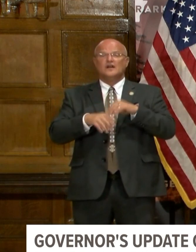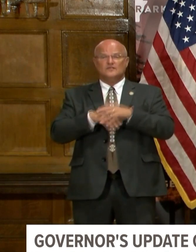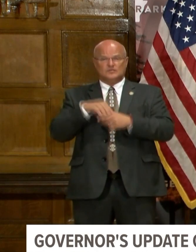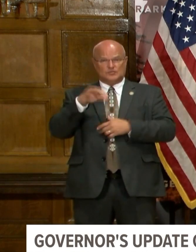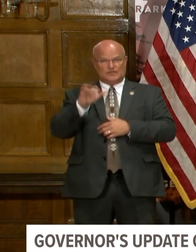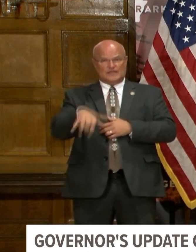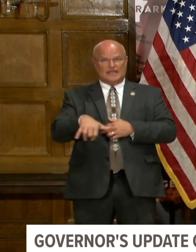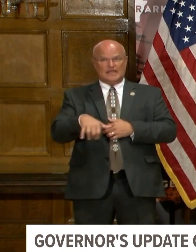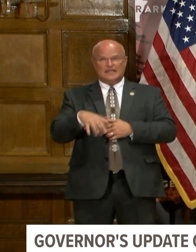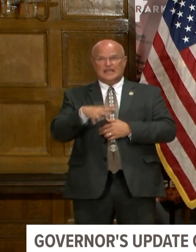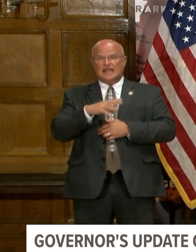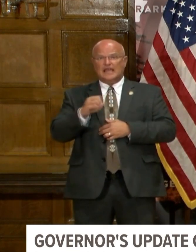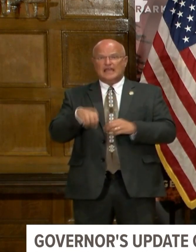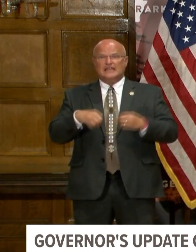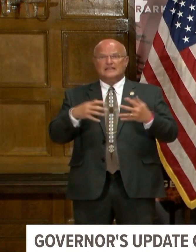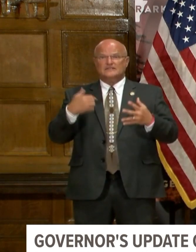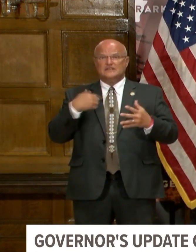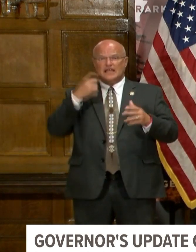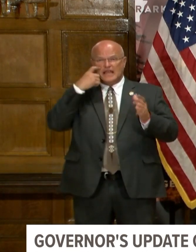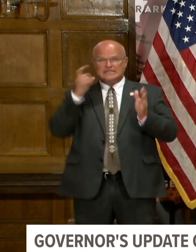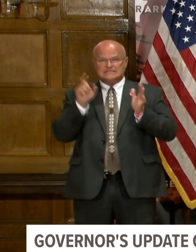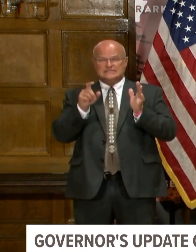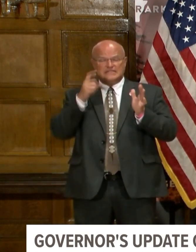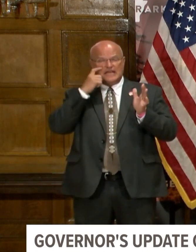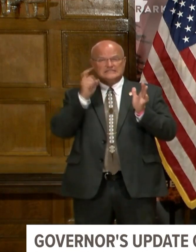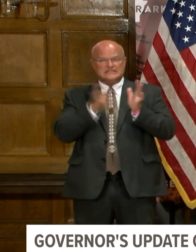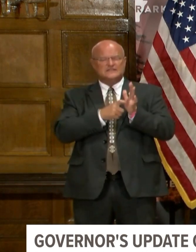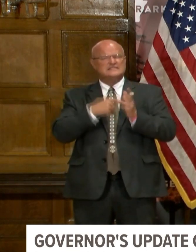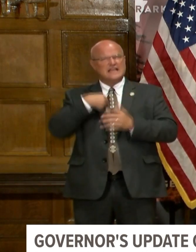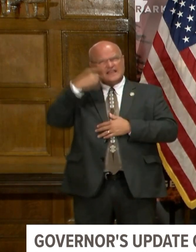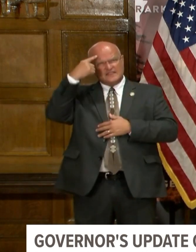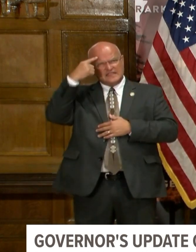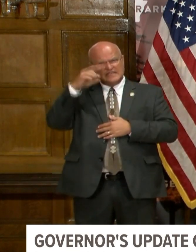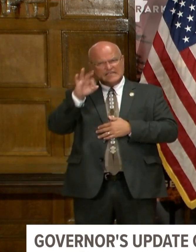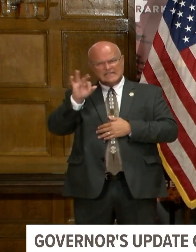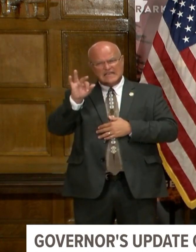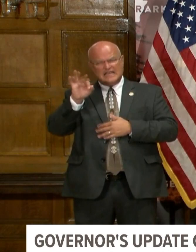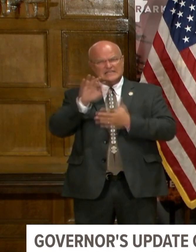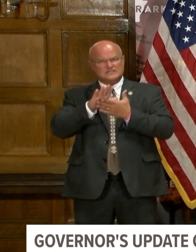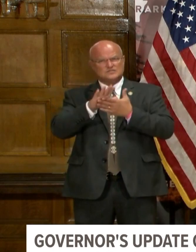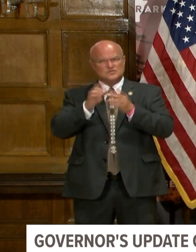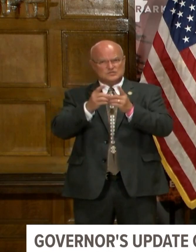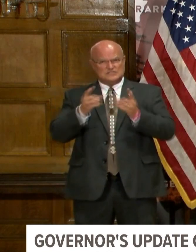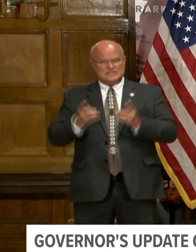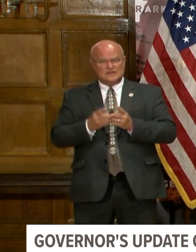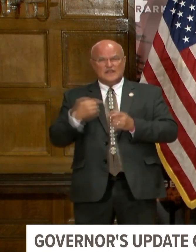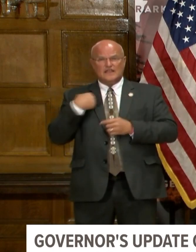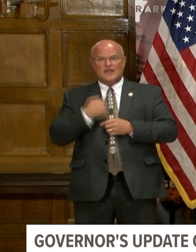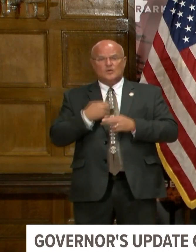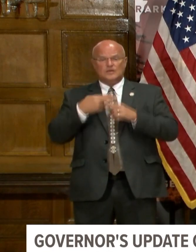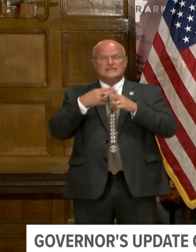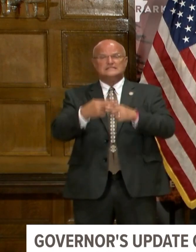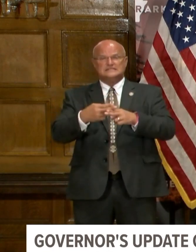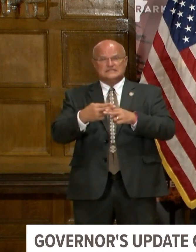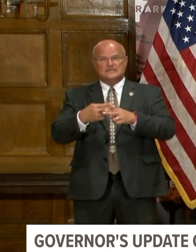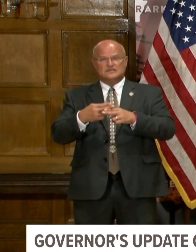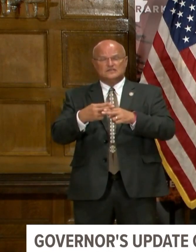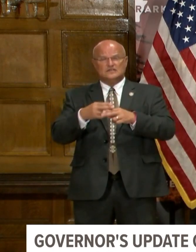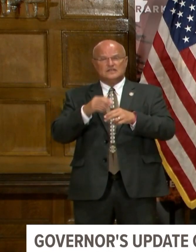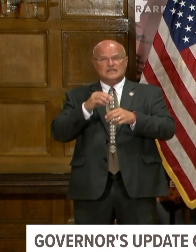that, and it gives, we identified, I believe it was 19 school districts that we considered